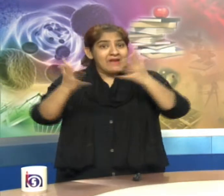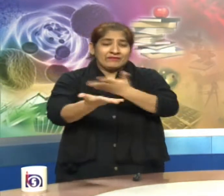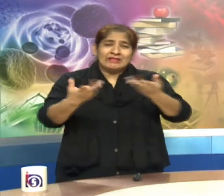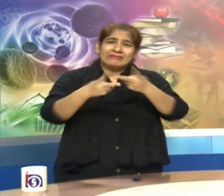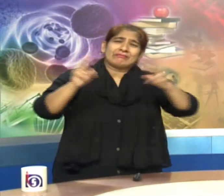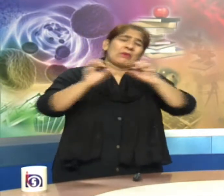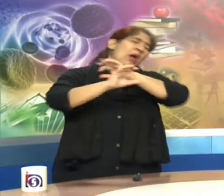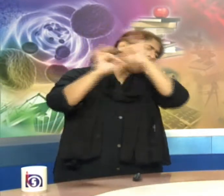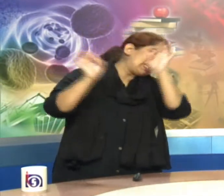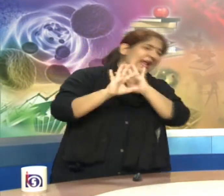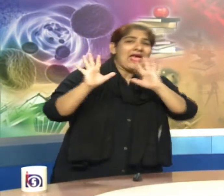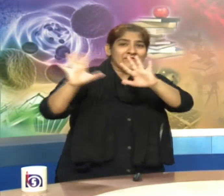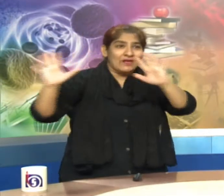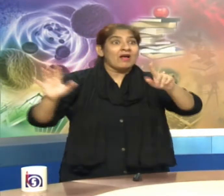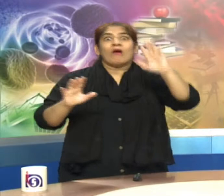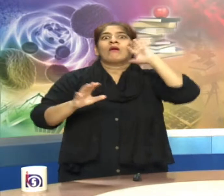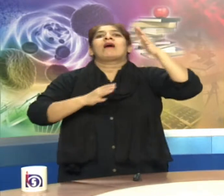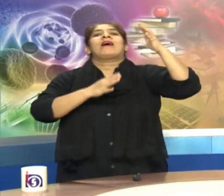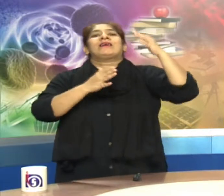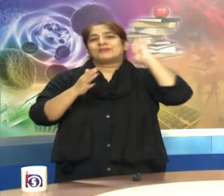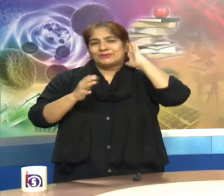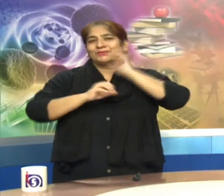discount, they won't come.